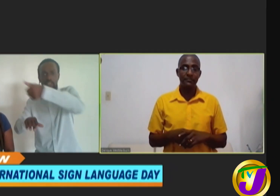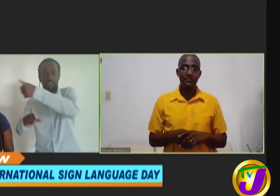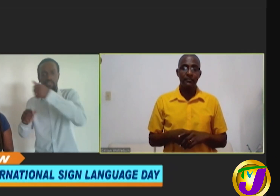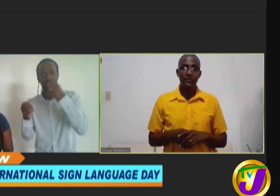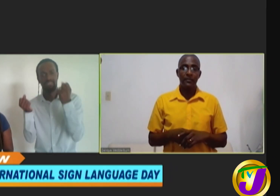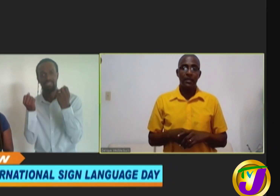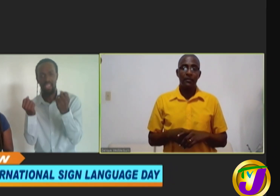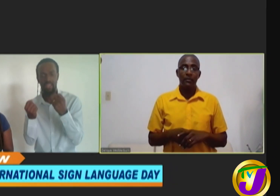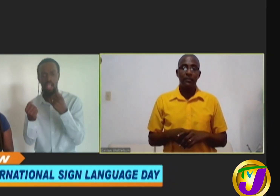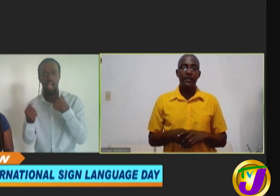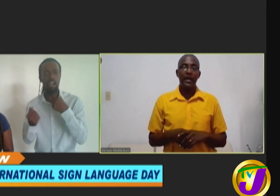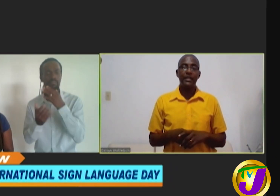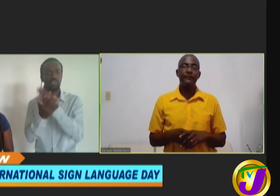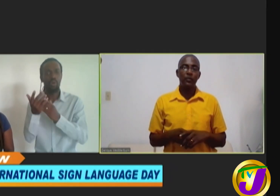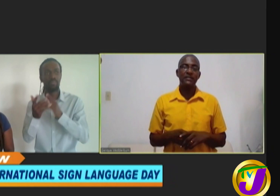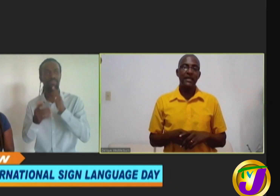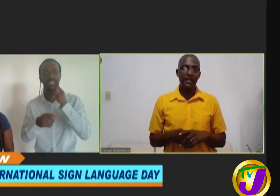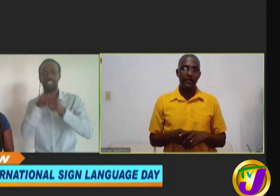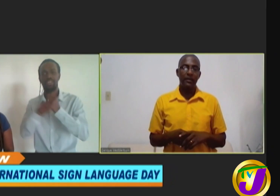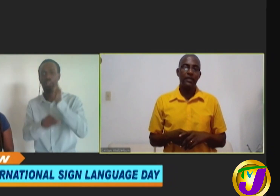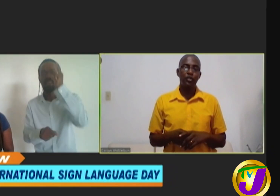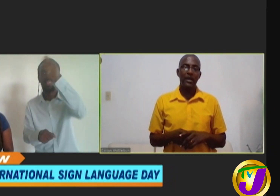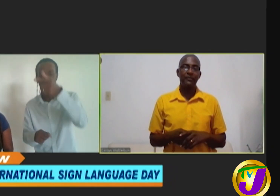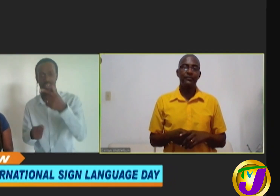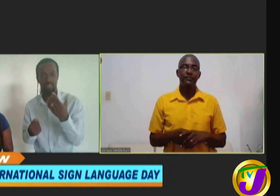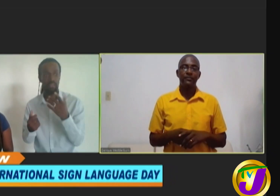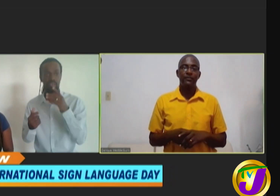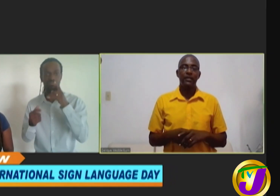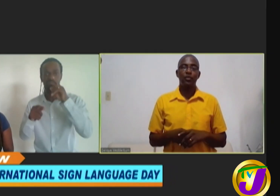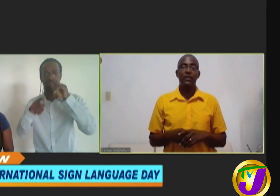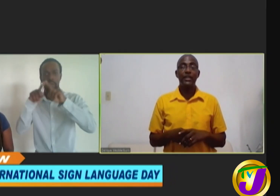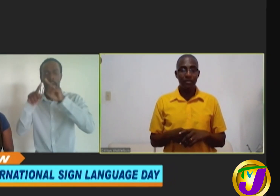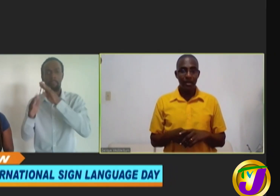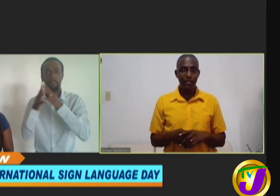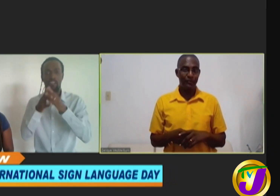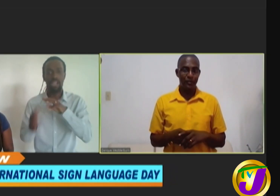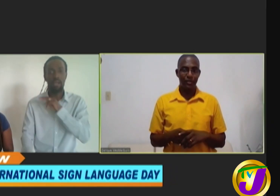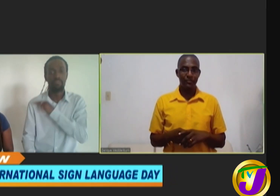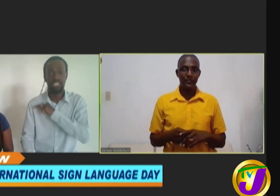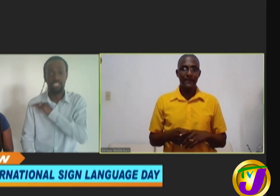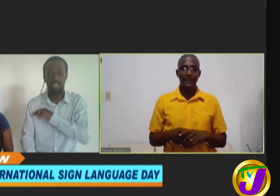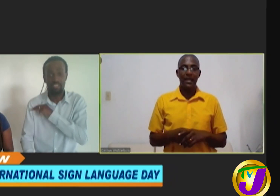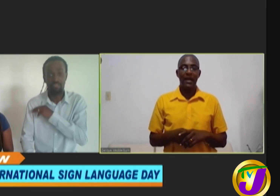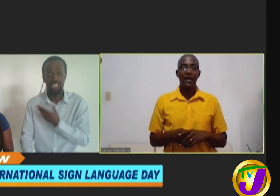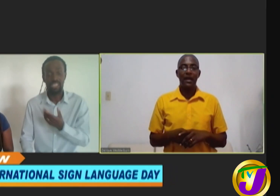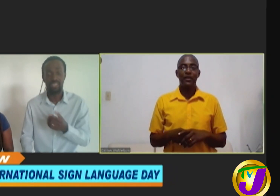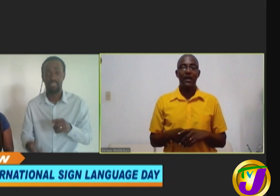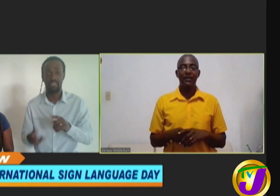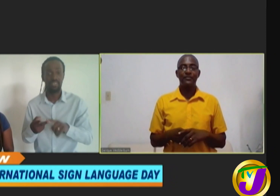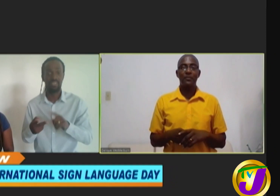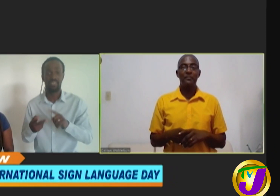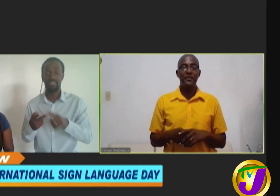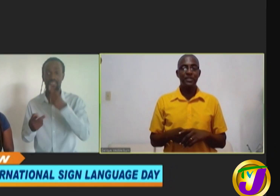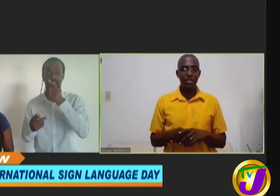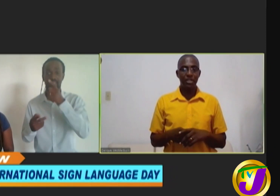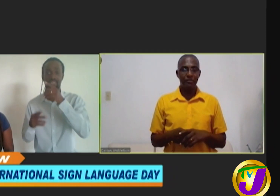past, they had individual signing, and so later on in the future, you have some missionaries